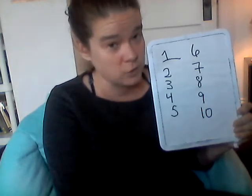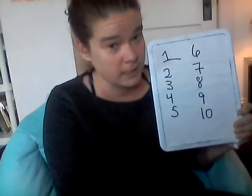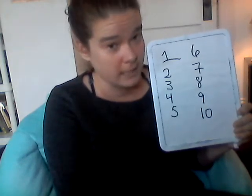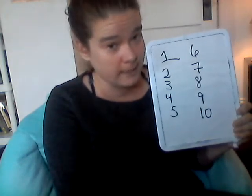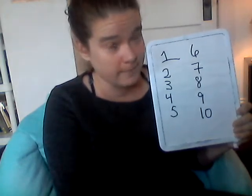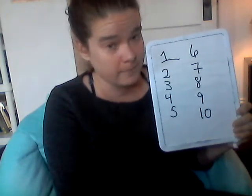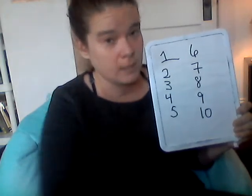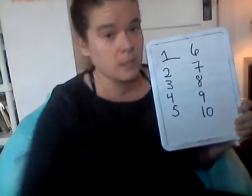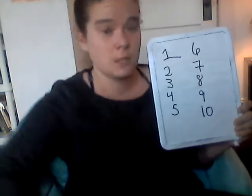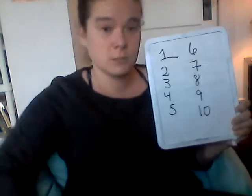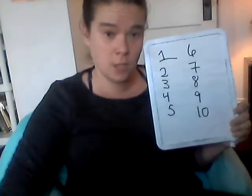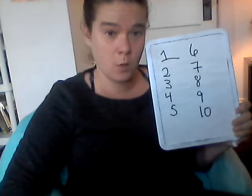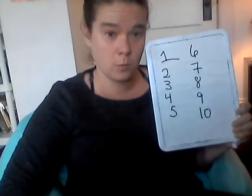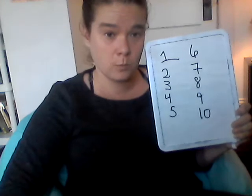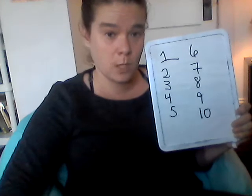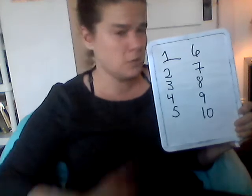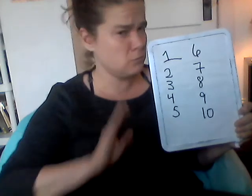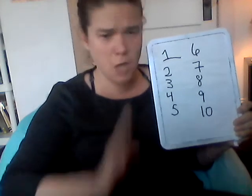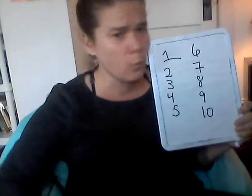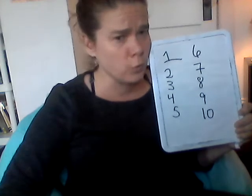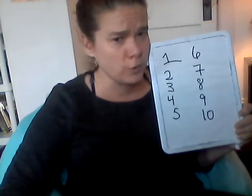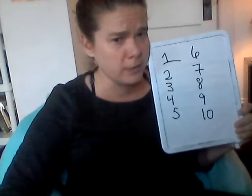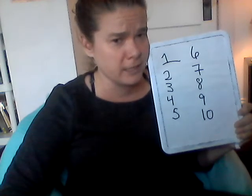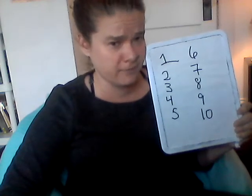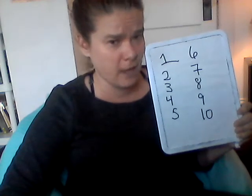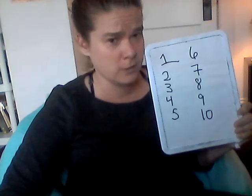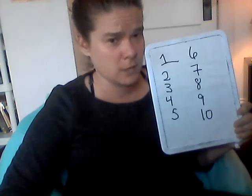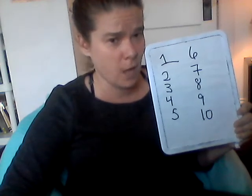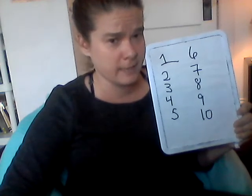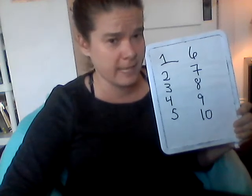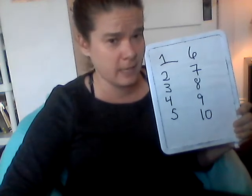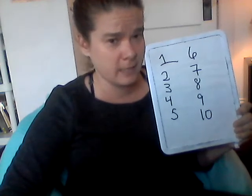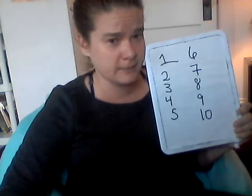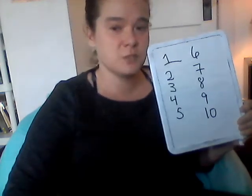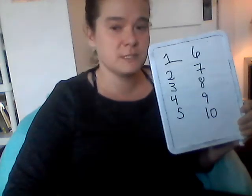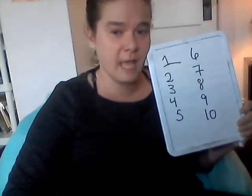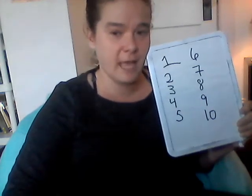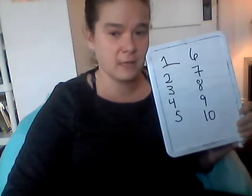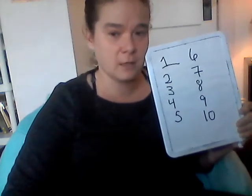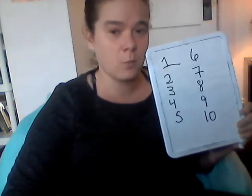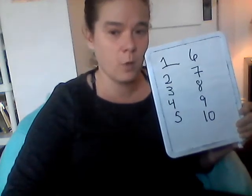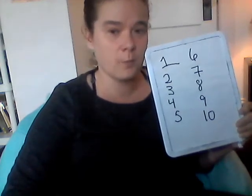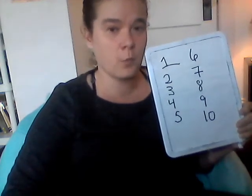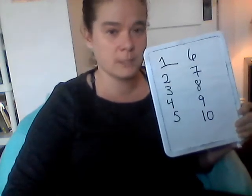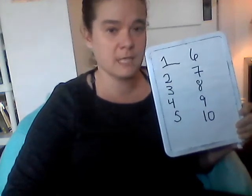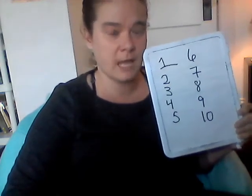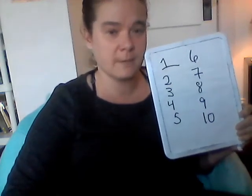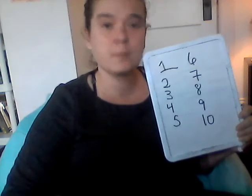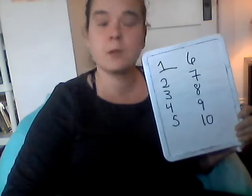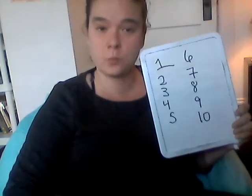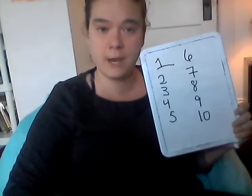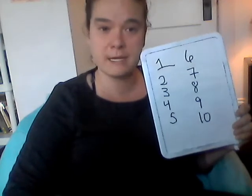tricky. So, don't worry if that was complicated. To ten one more time. Ready?